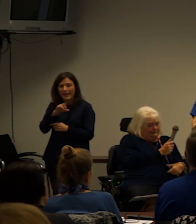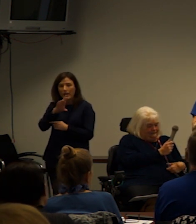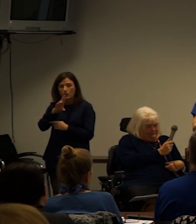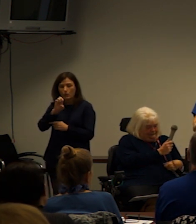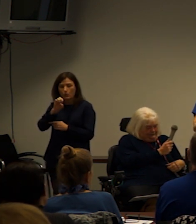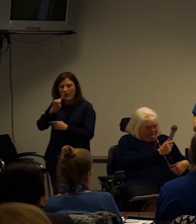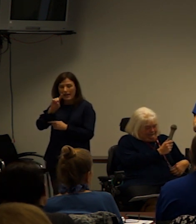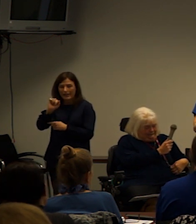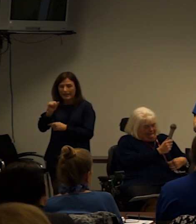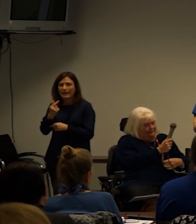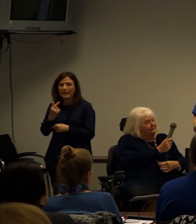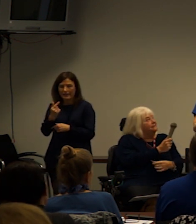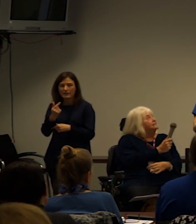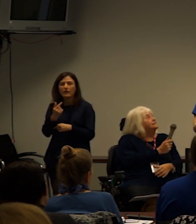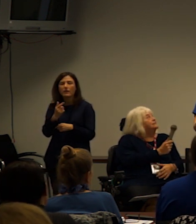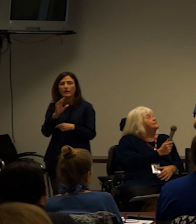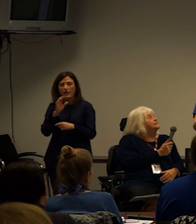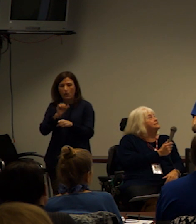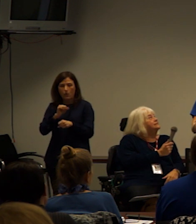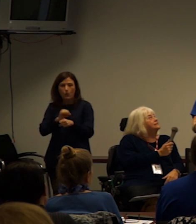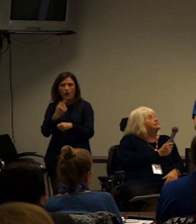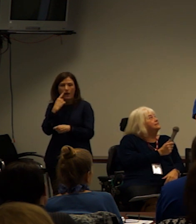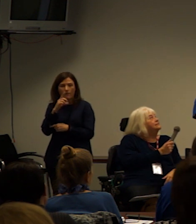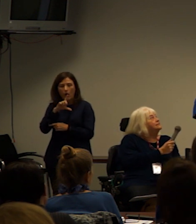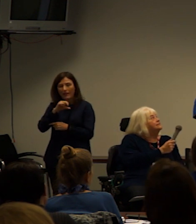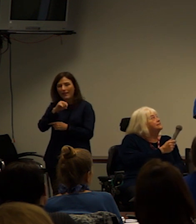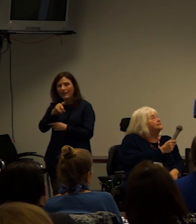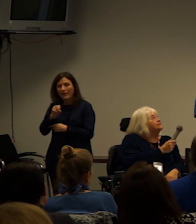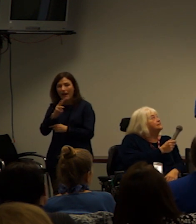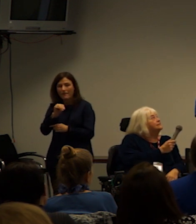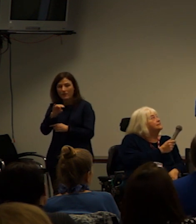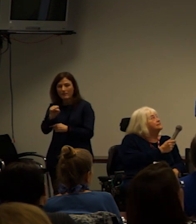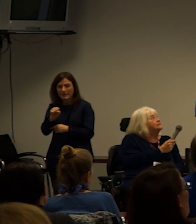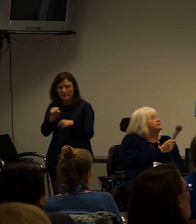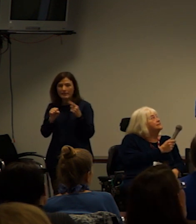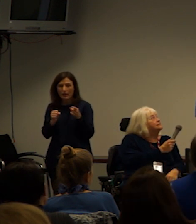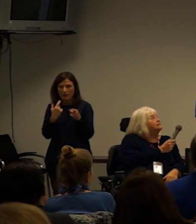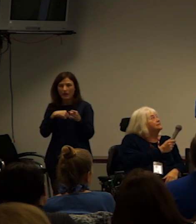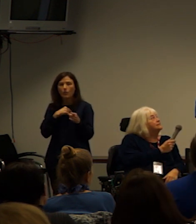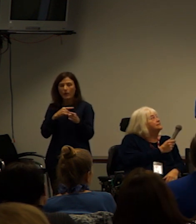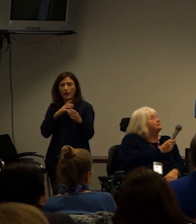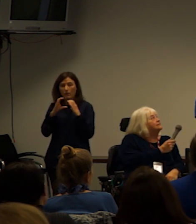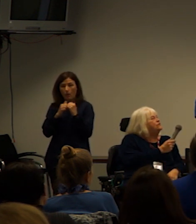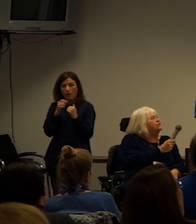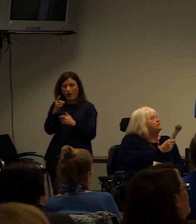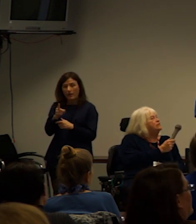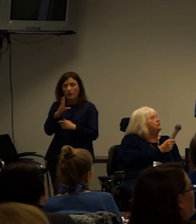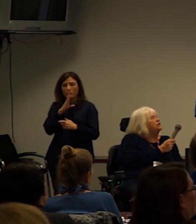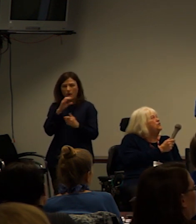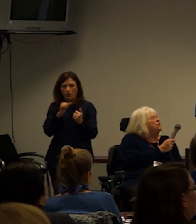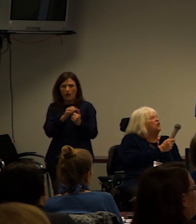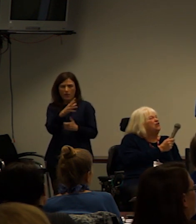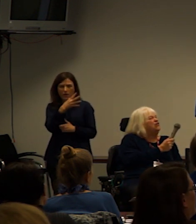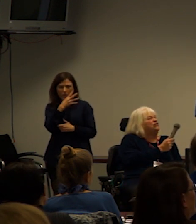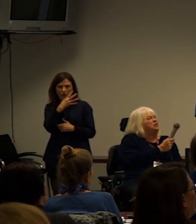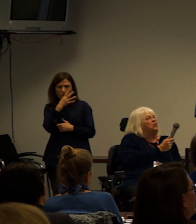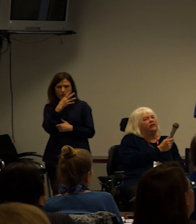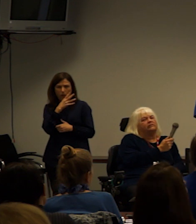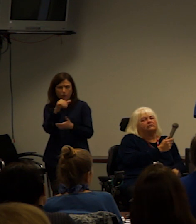in Mississippi in the Biloxi office at that time. Communicating with her by talking to her mother